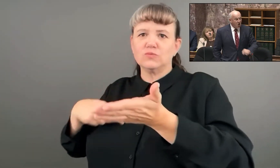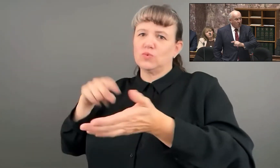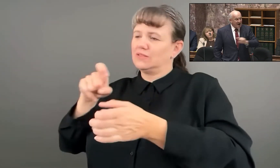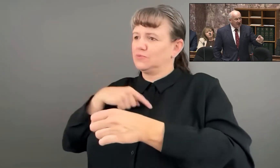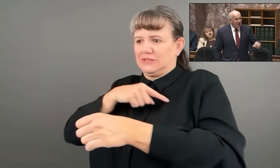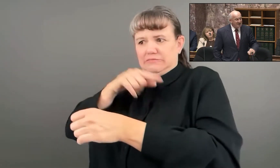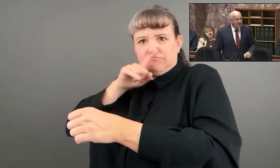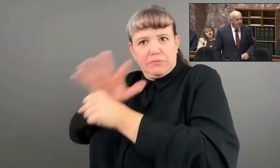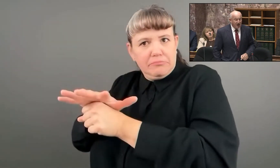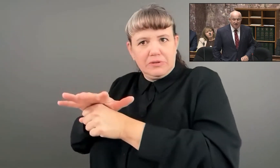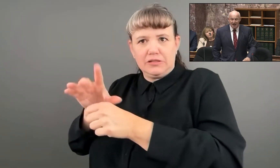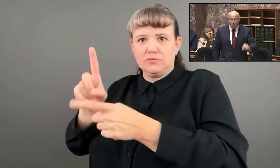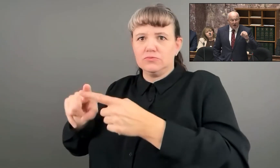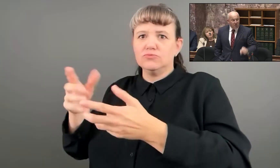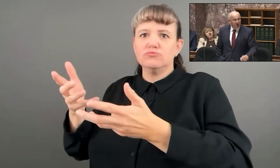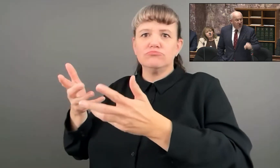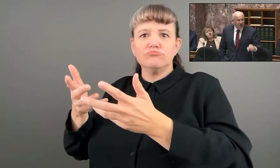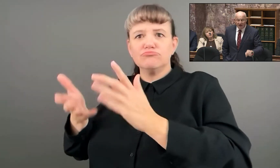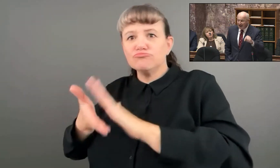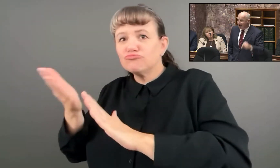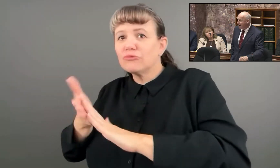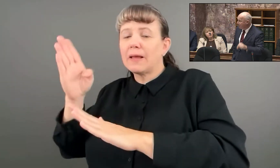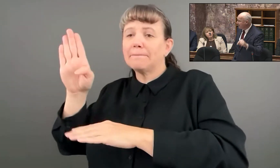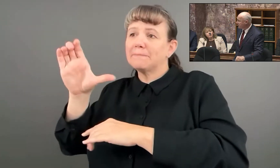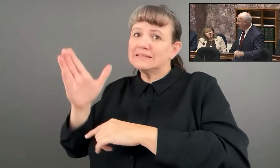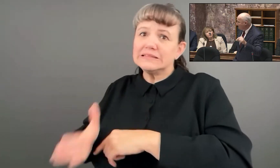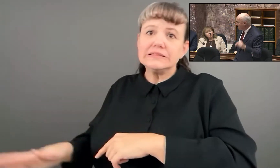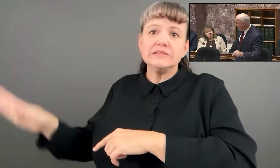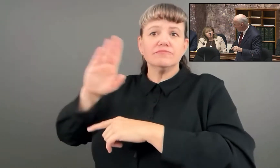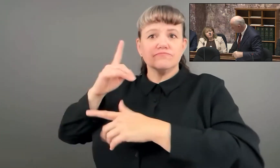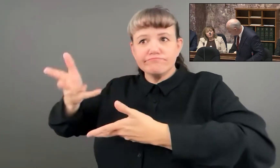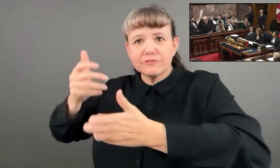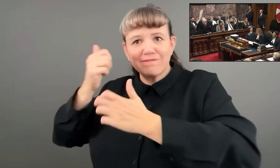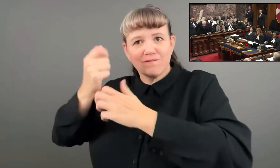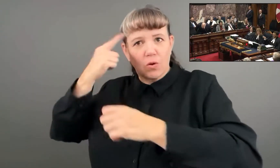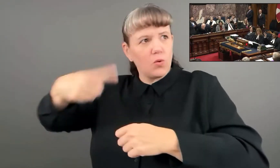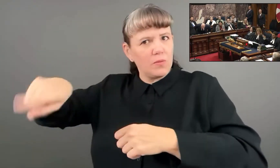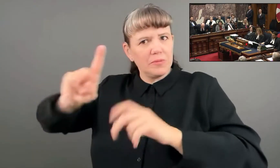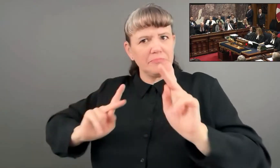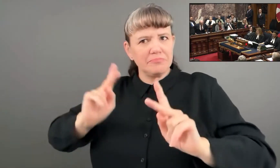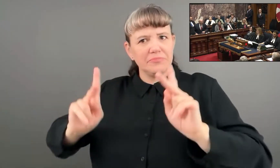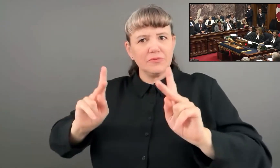Columbians right across this province, and we will do that every single day.